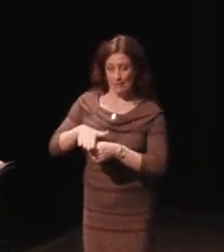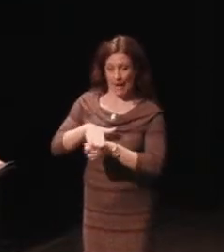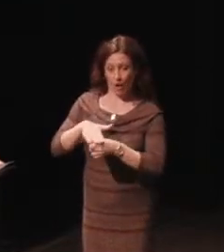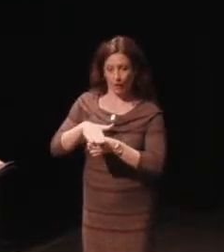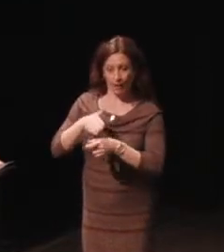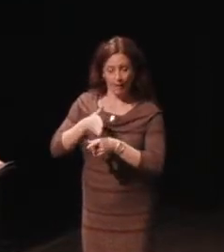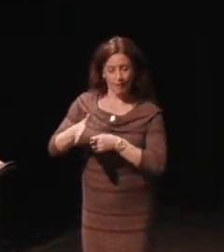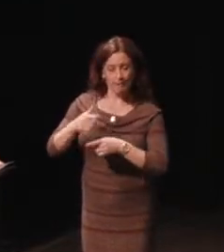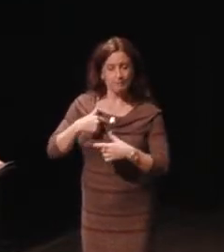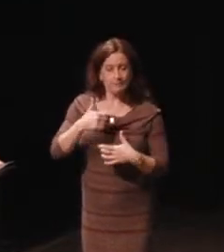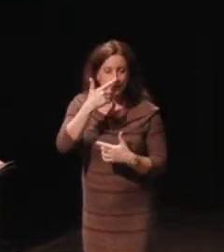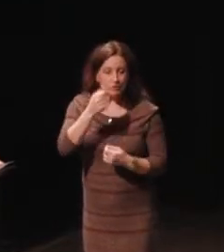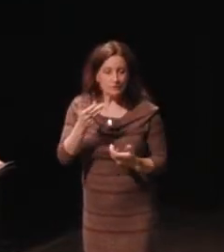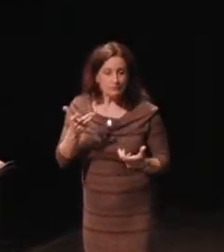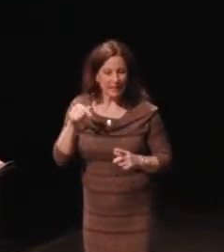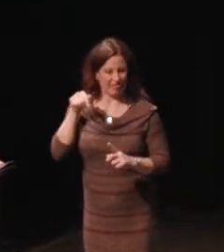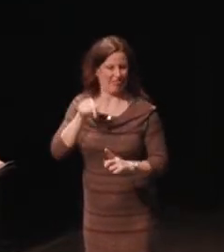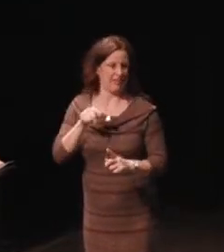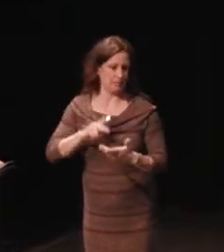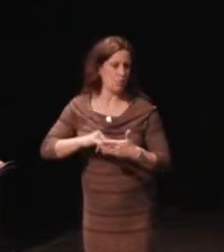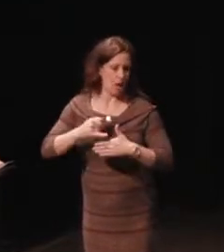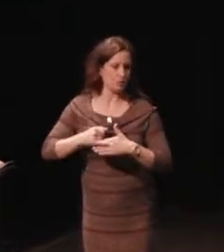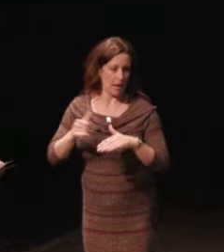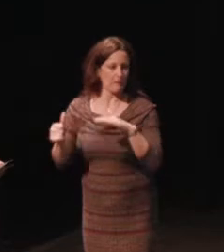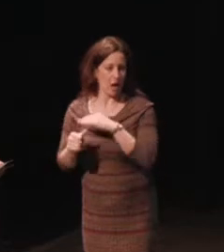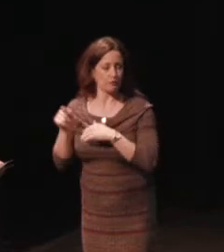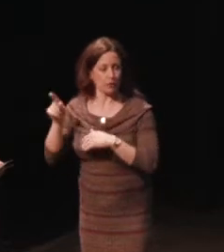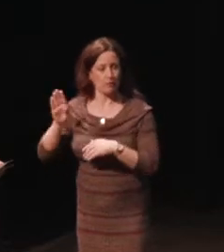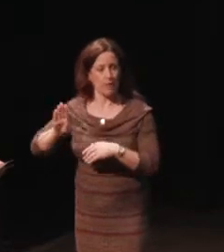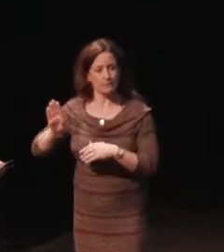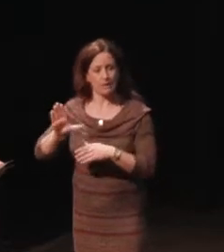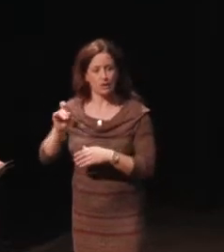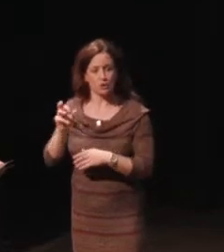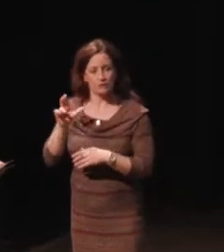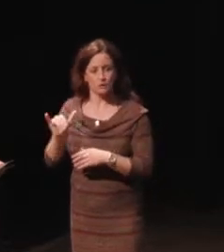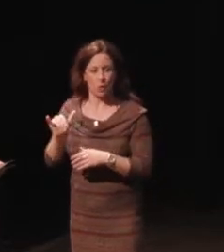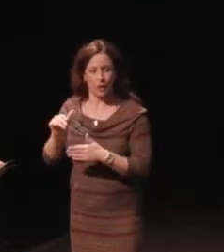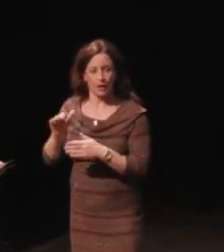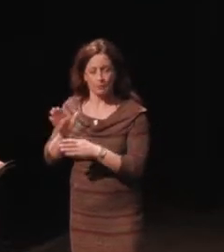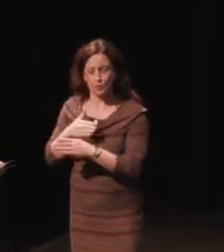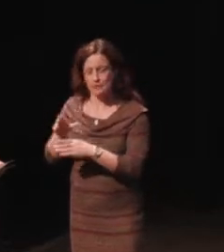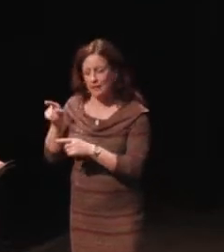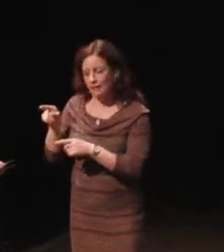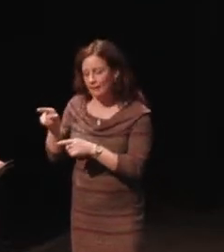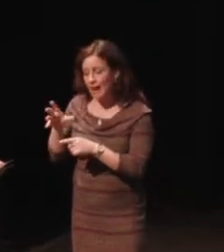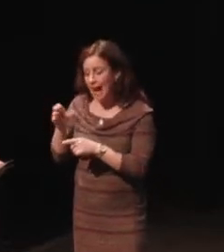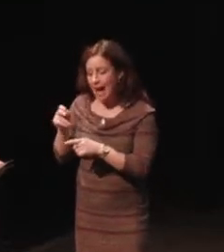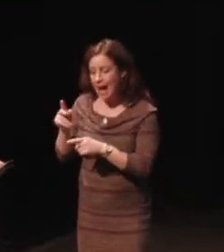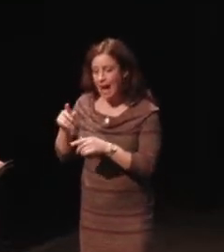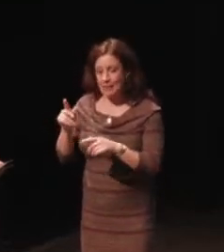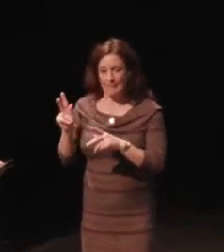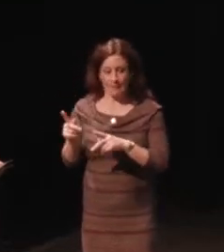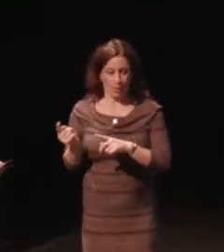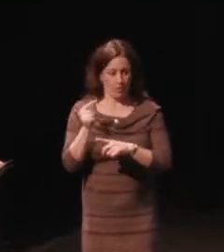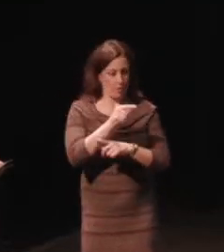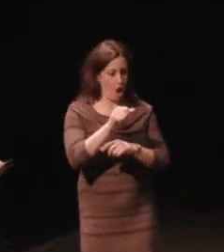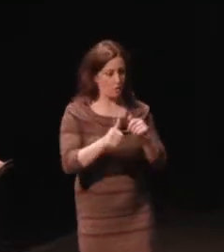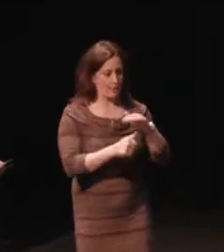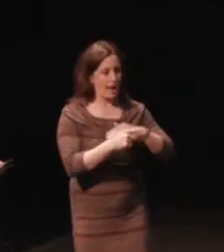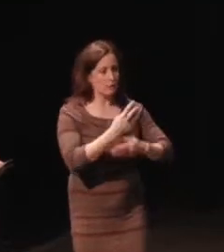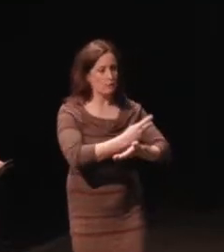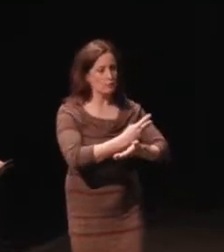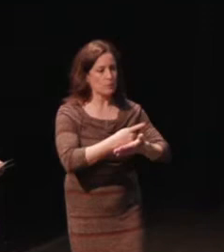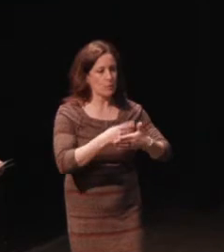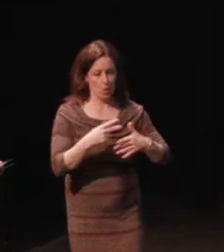about was this project and to work with some of the people in that graduate program. And I have a personal